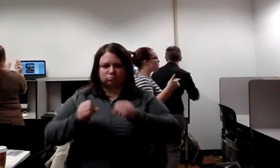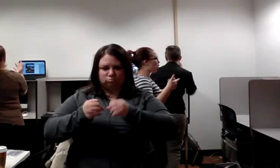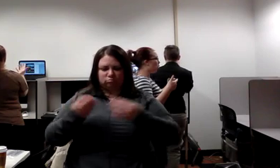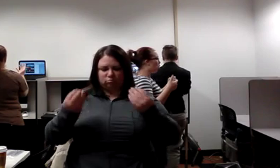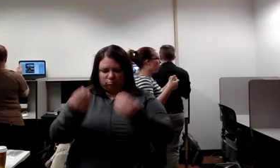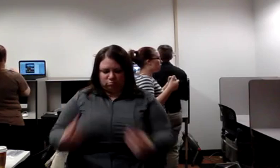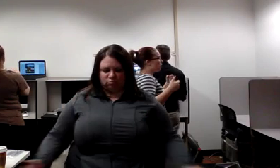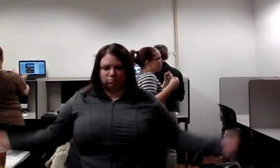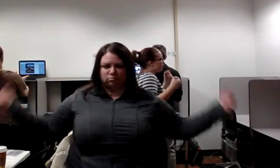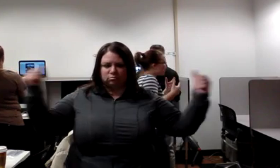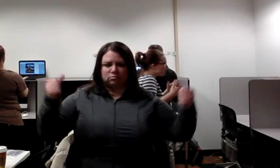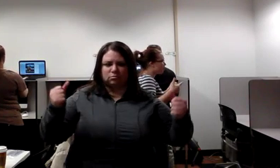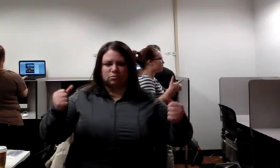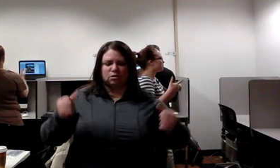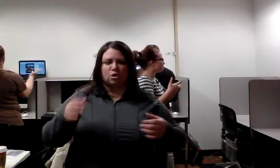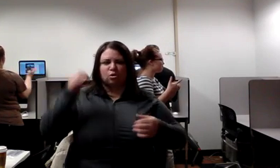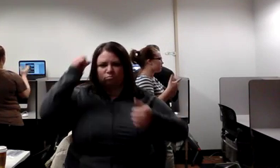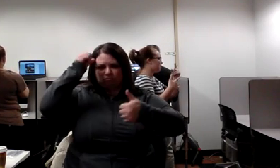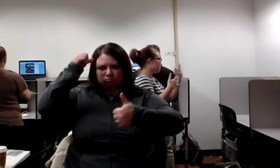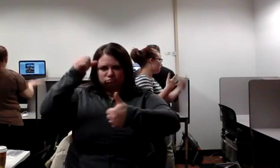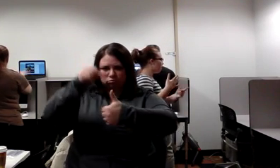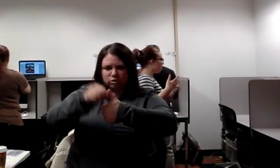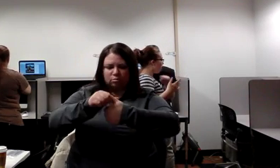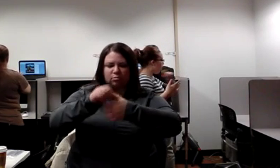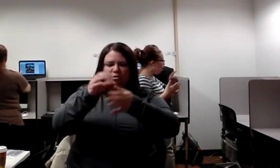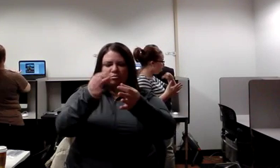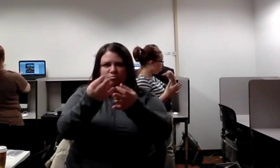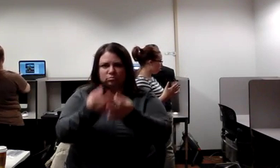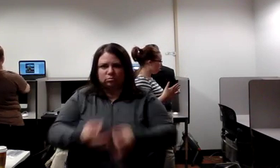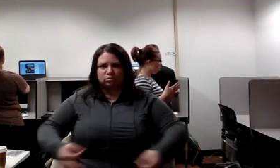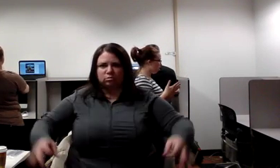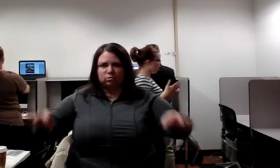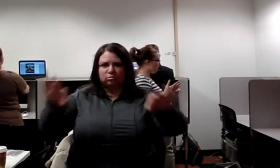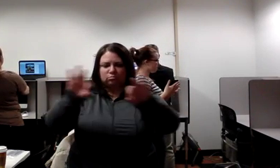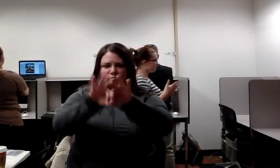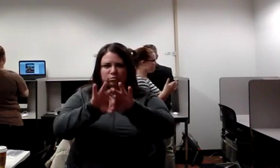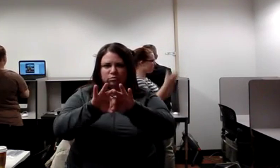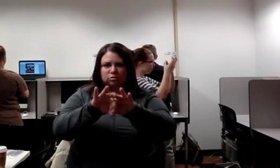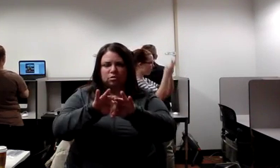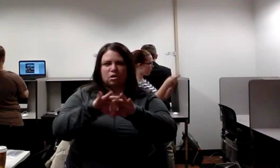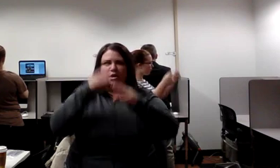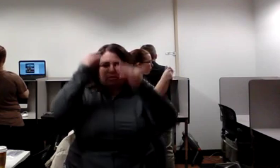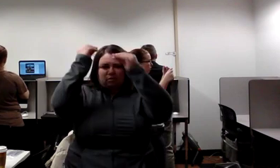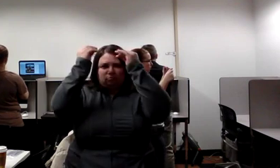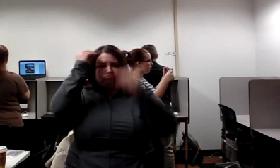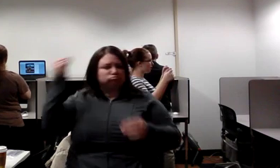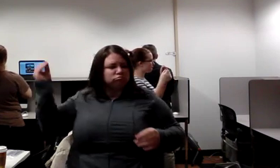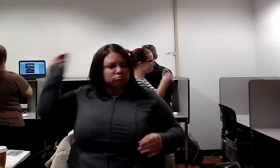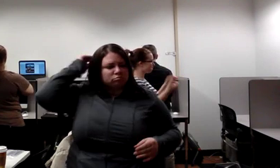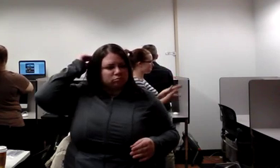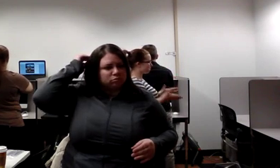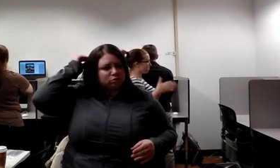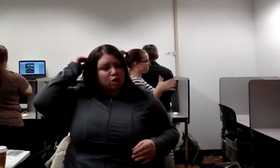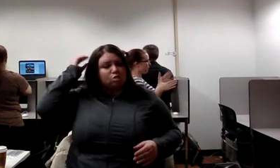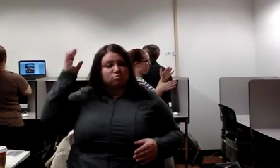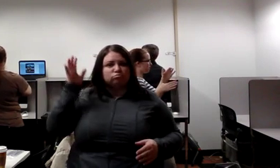important. Remembering that you are going to die is the best way I know to avoid the trap of thinking you have something to